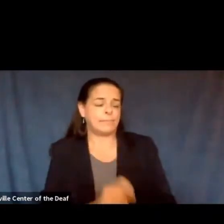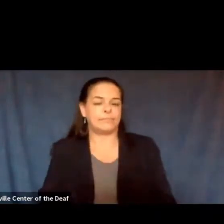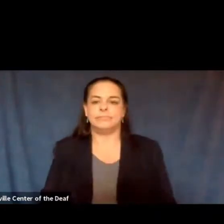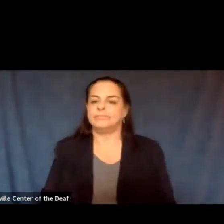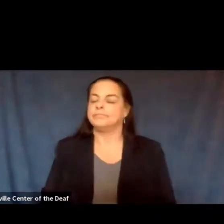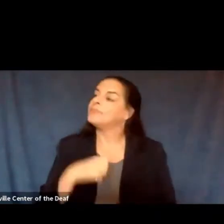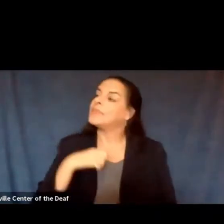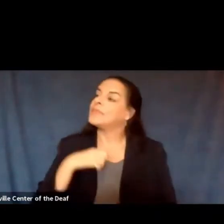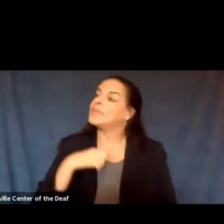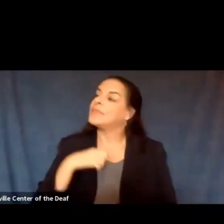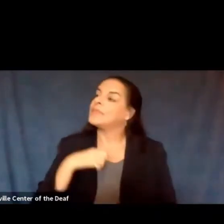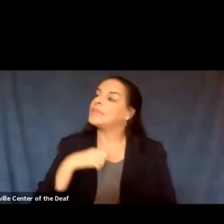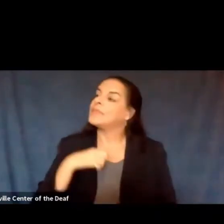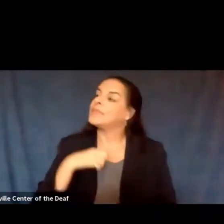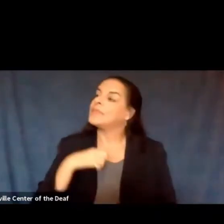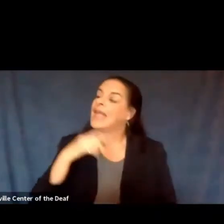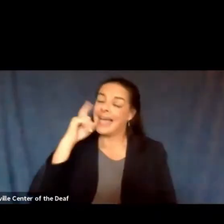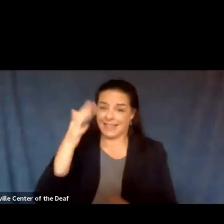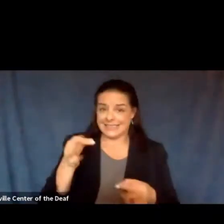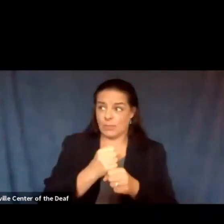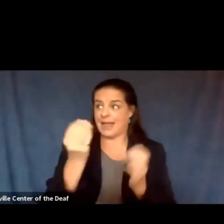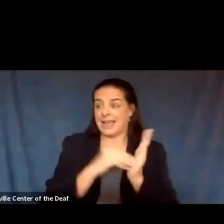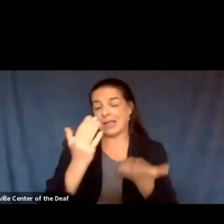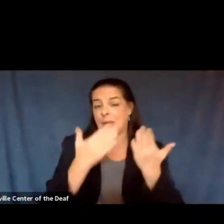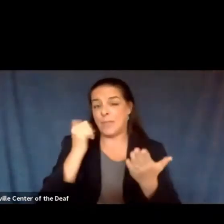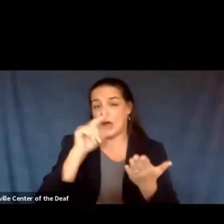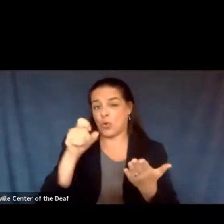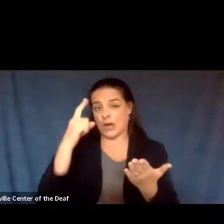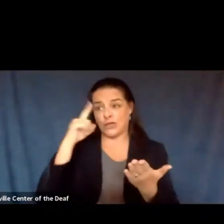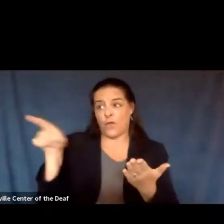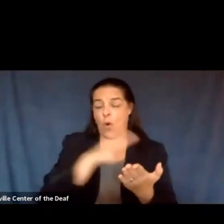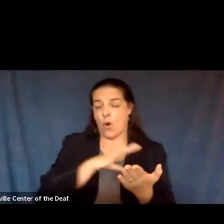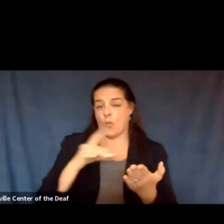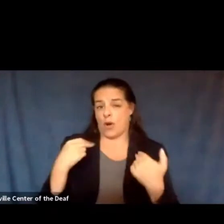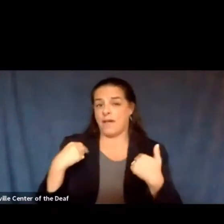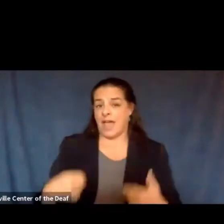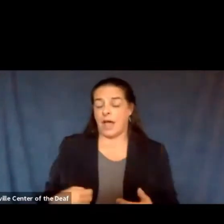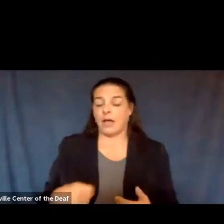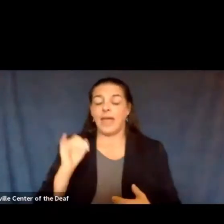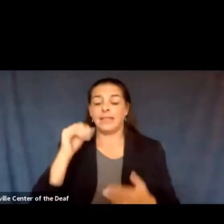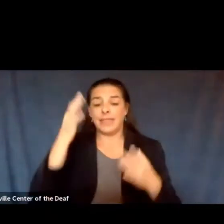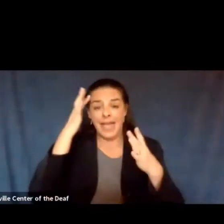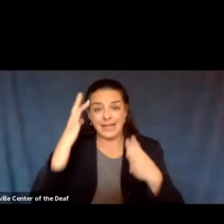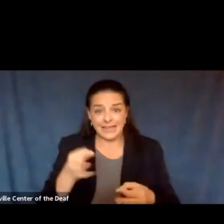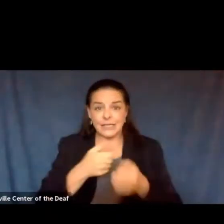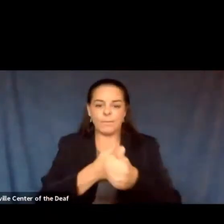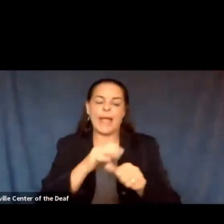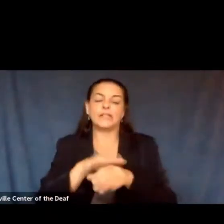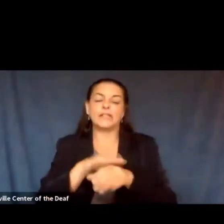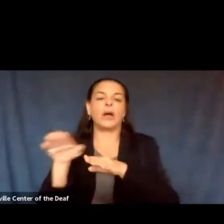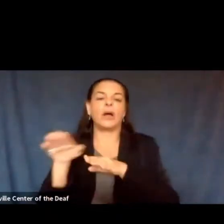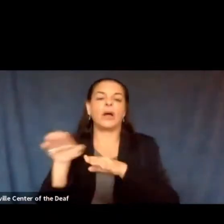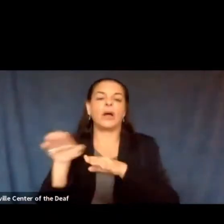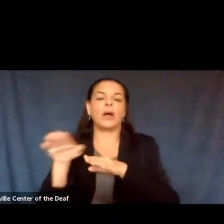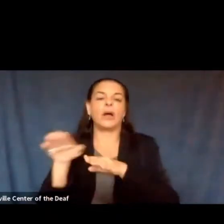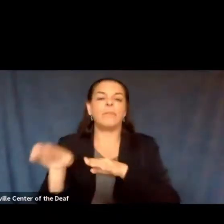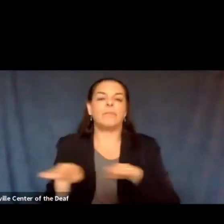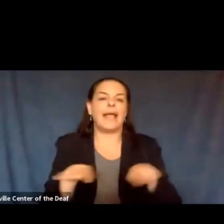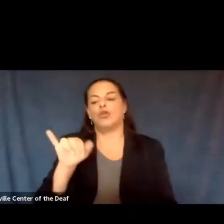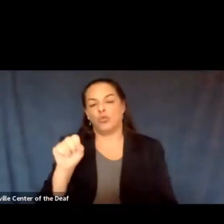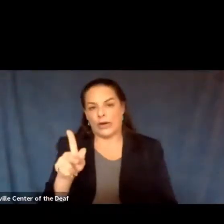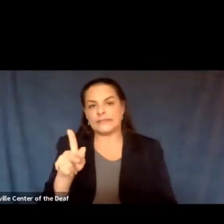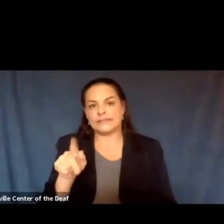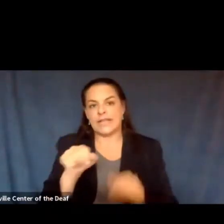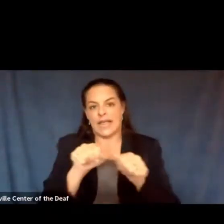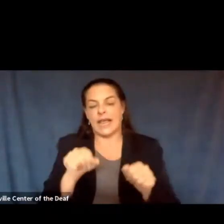think that the decision that was made, and again, this is probably a better question for Board of Health, was based on behavior and risk areas where